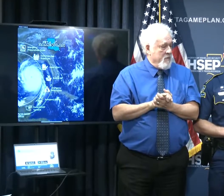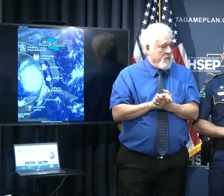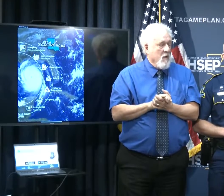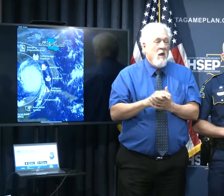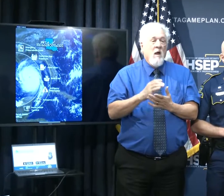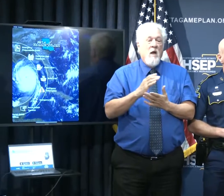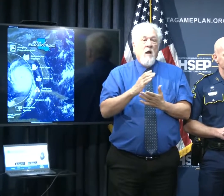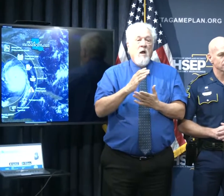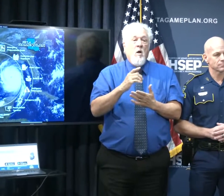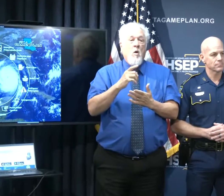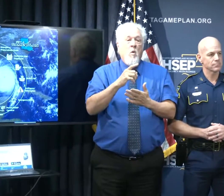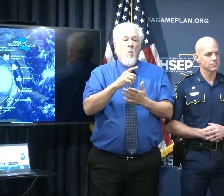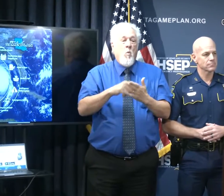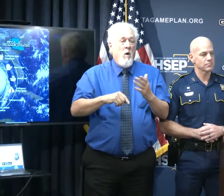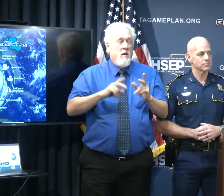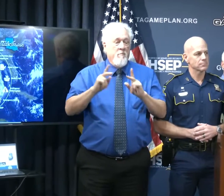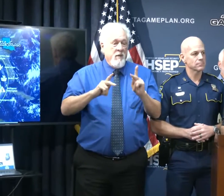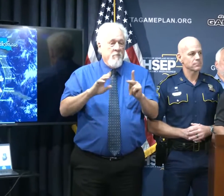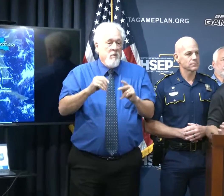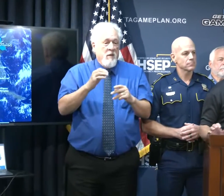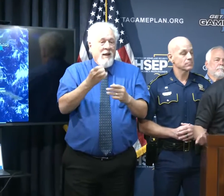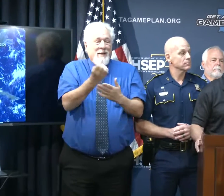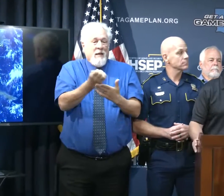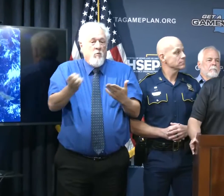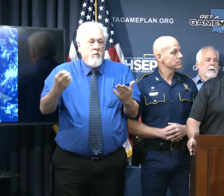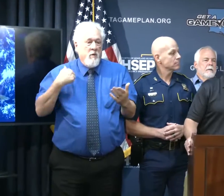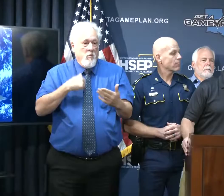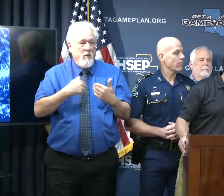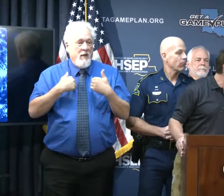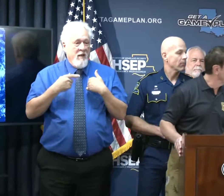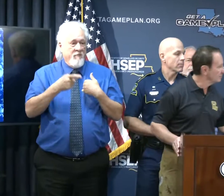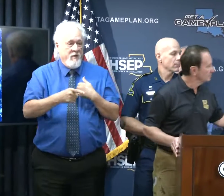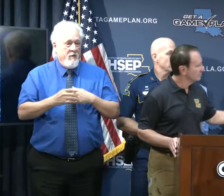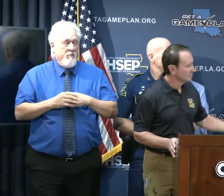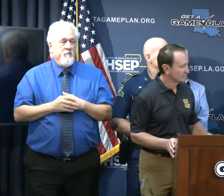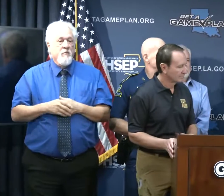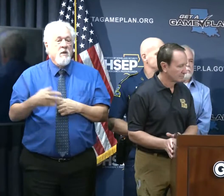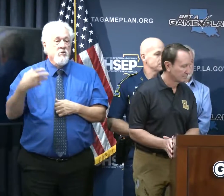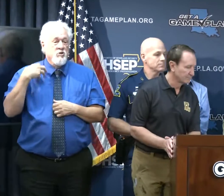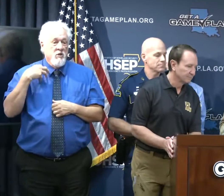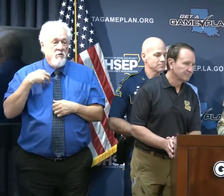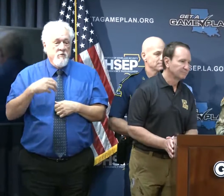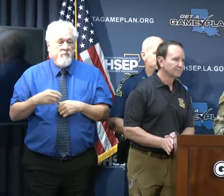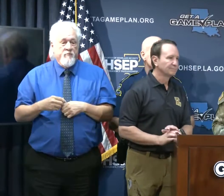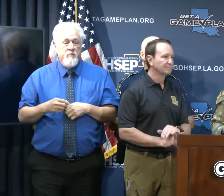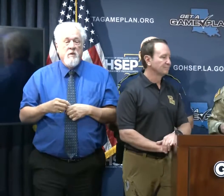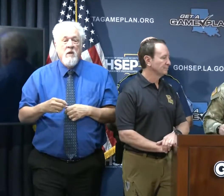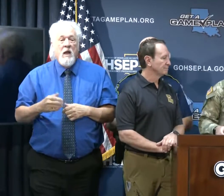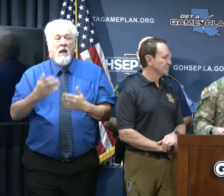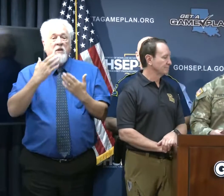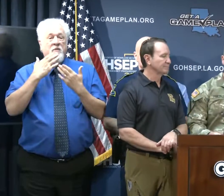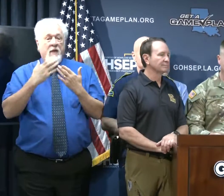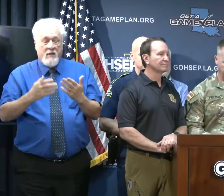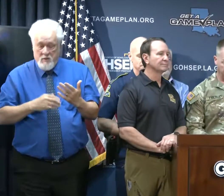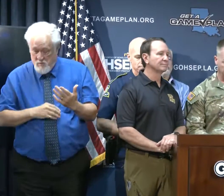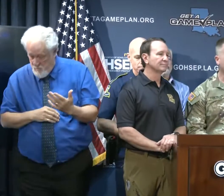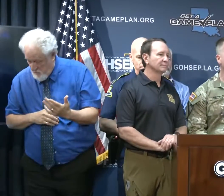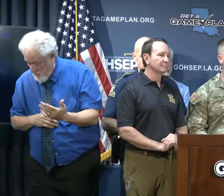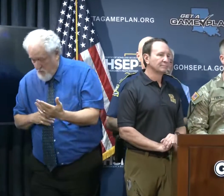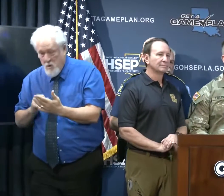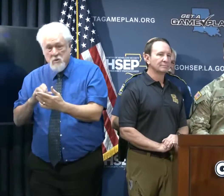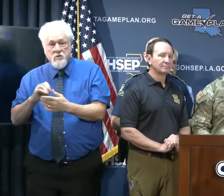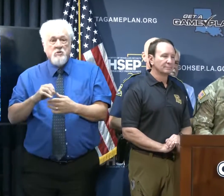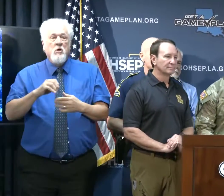some of the commodities and personnel that he has. Look, I have it right here, too. General? Yes, sir. Yeah, thank you. So, yes, the